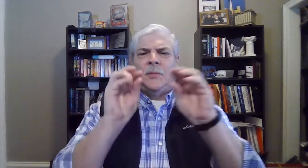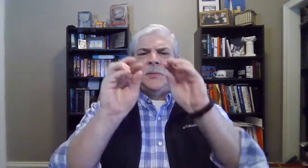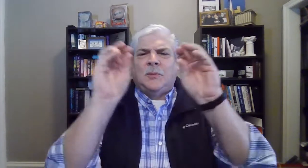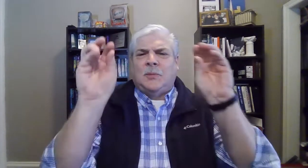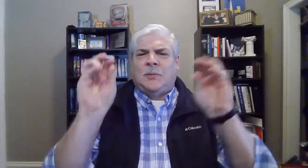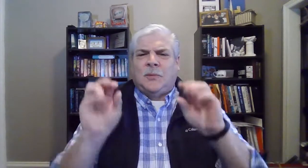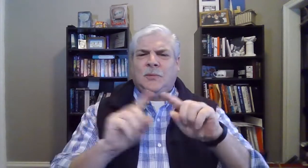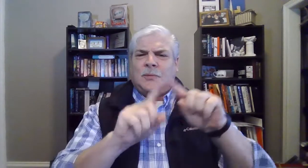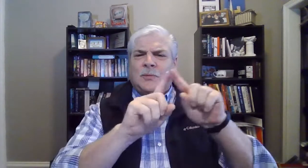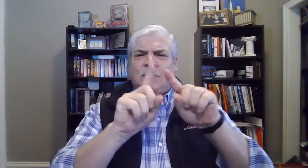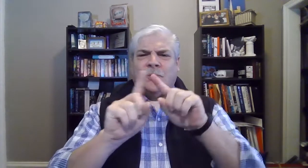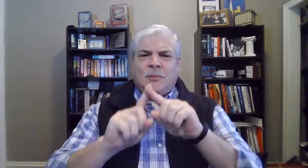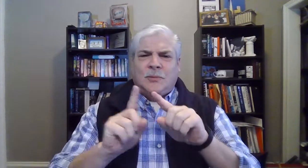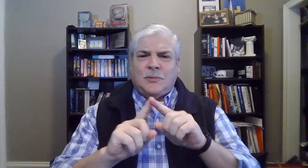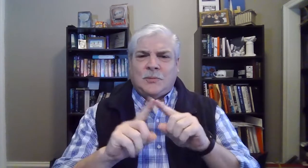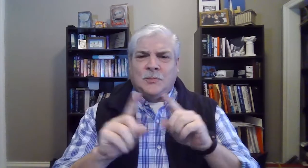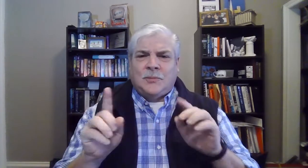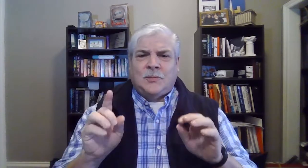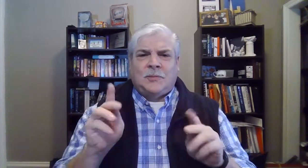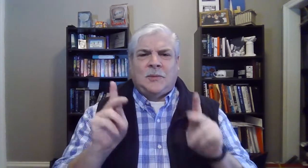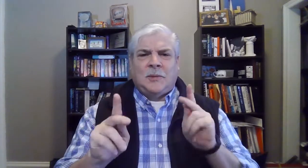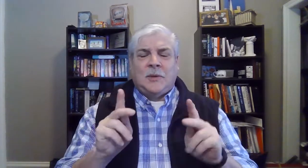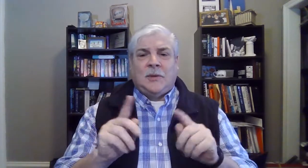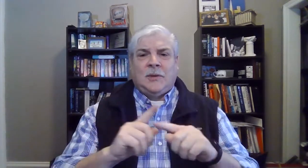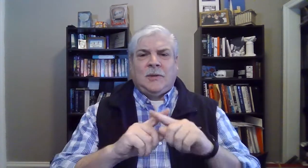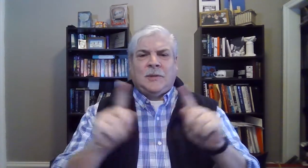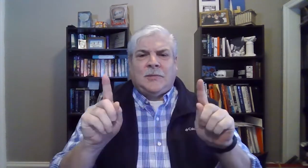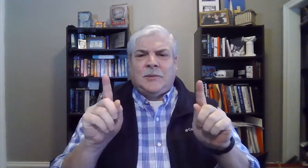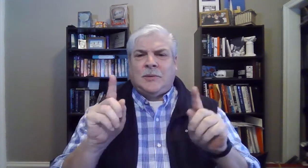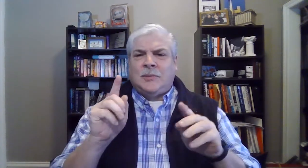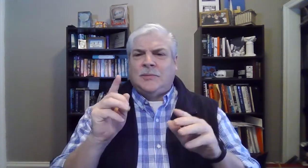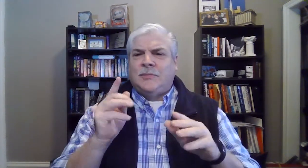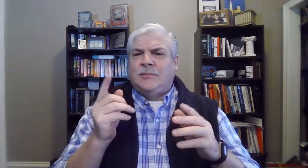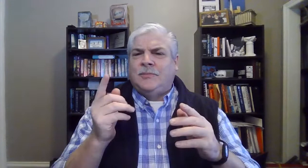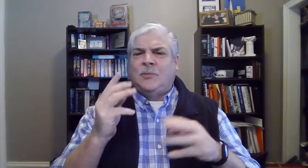is also a mosaic of different people,